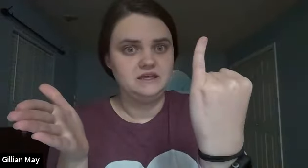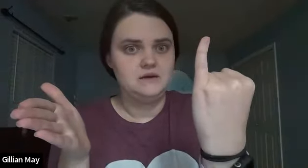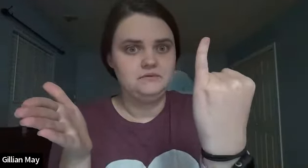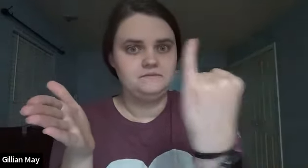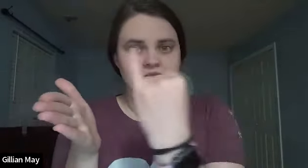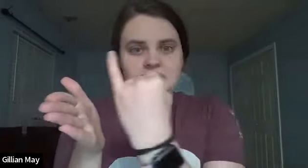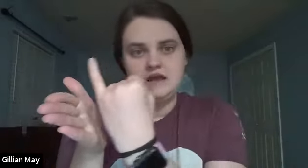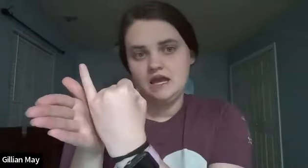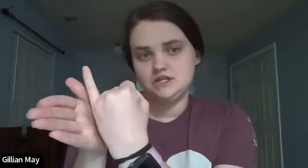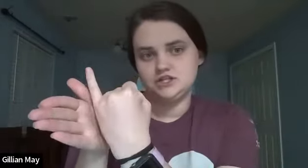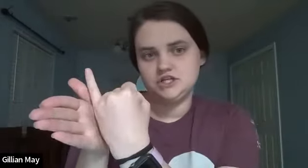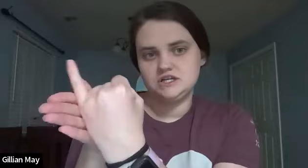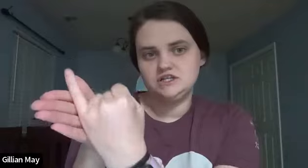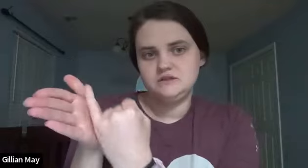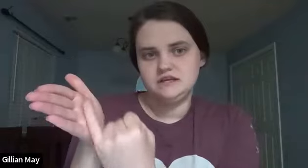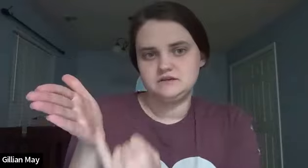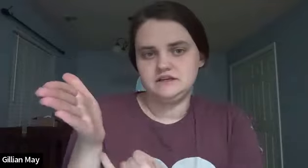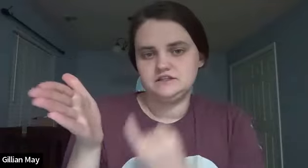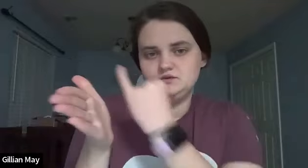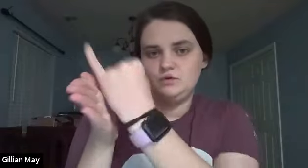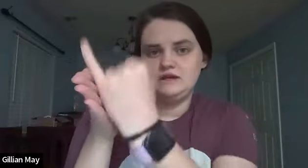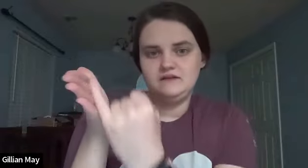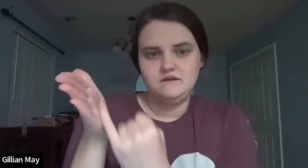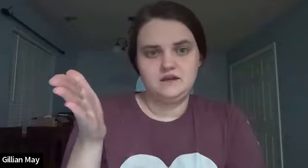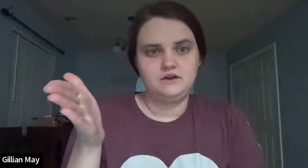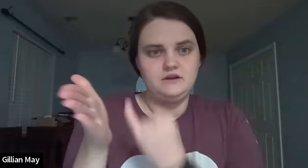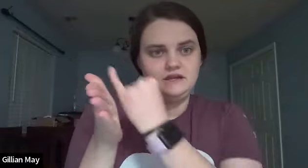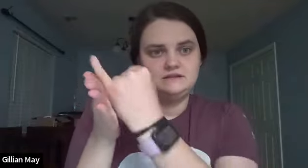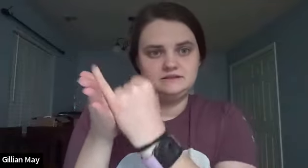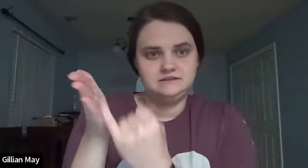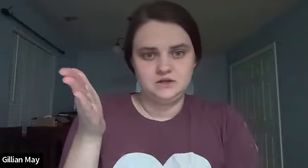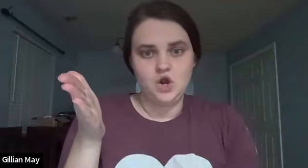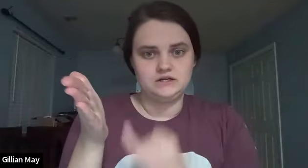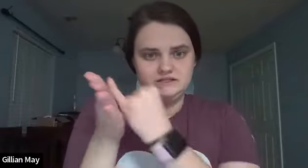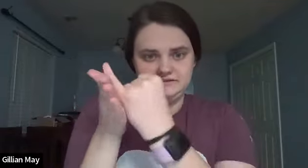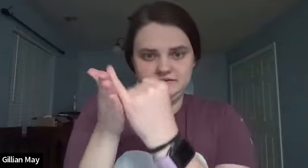up, and you're just going to do like a squiggly line on your hand. Art.